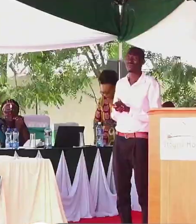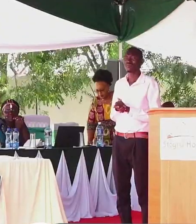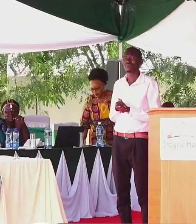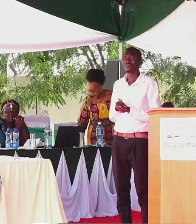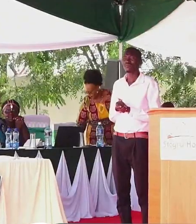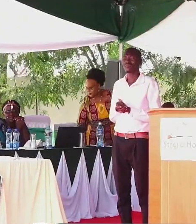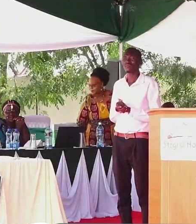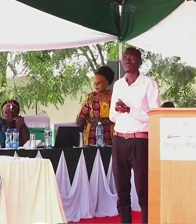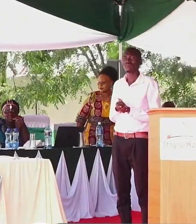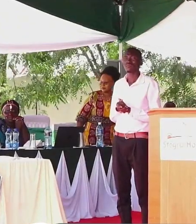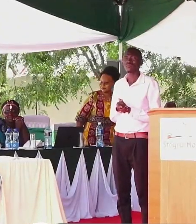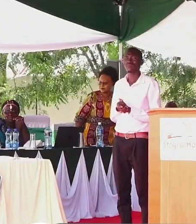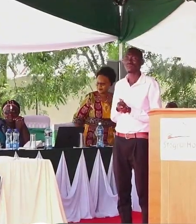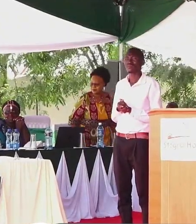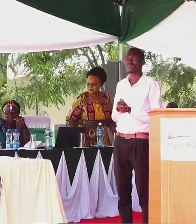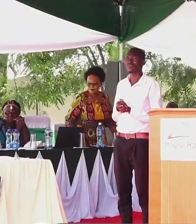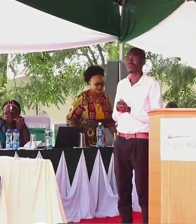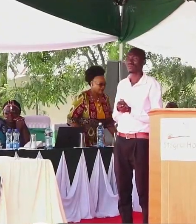Sawa.